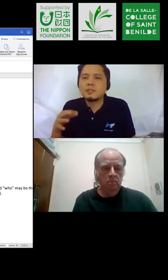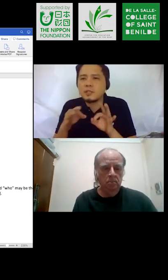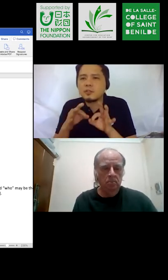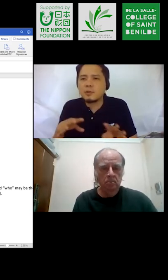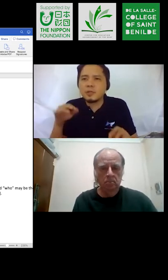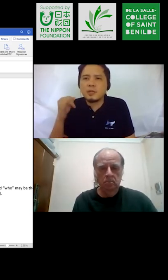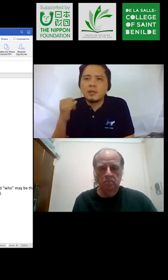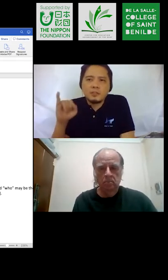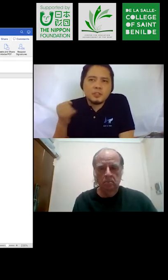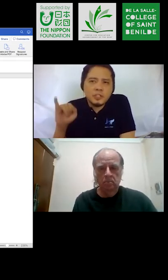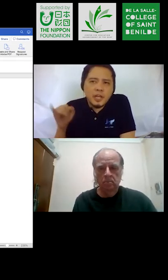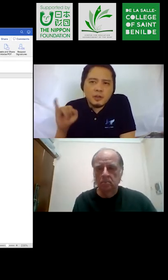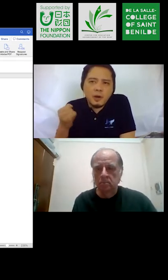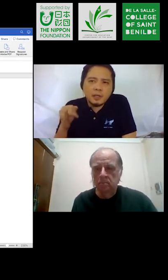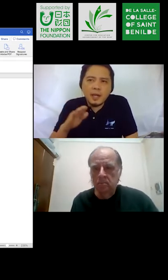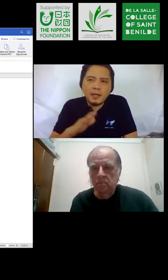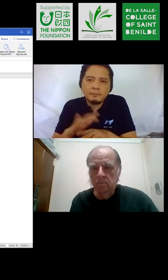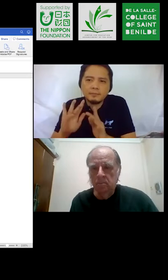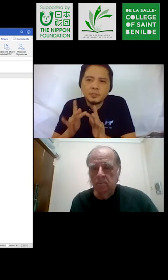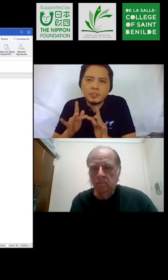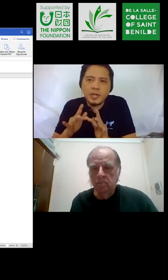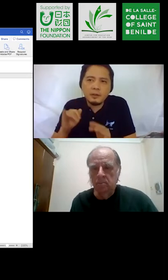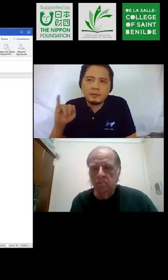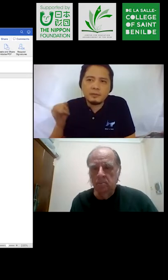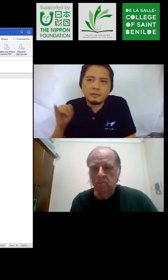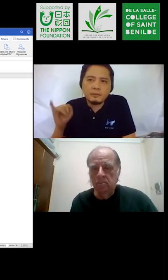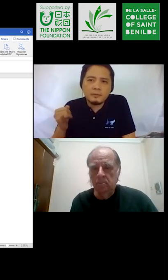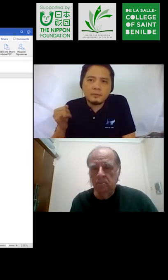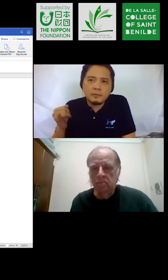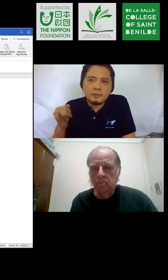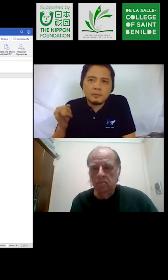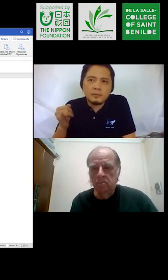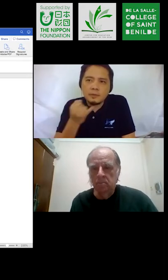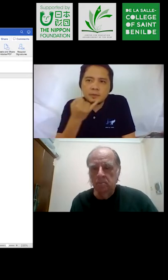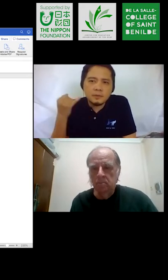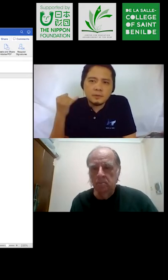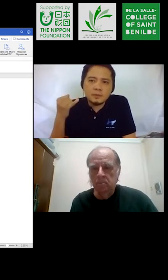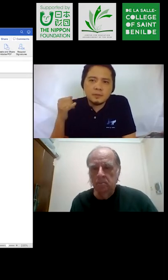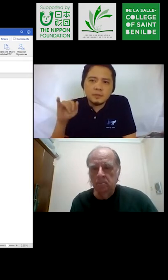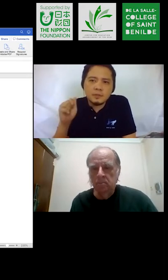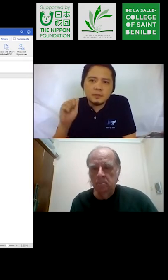So this is the interpreter. Sir Jay, are you online? Sir Jay?